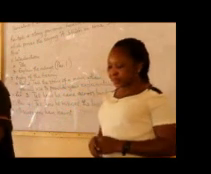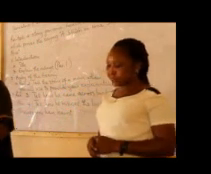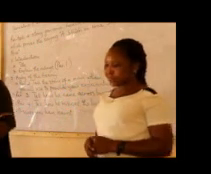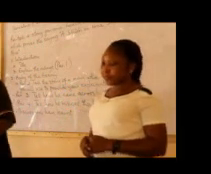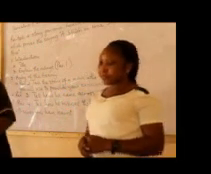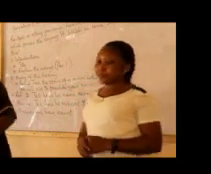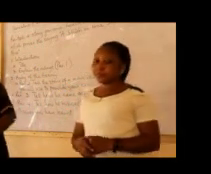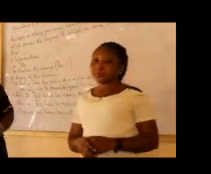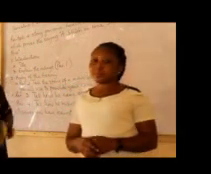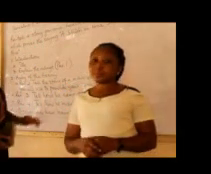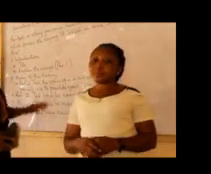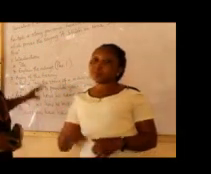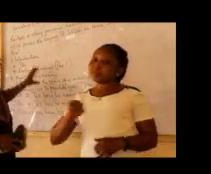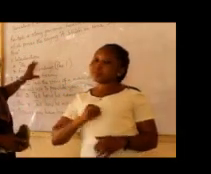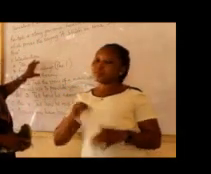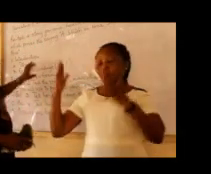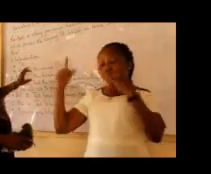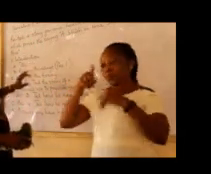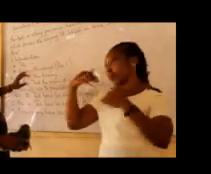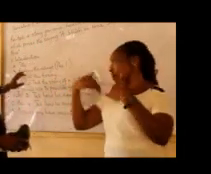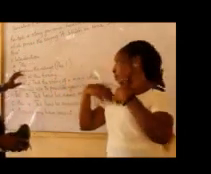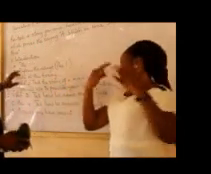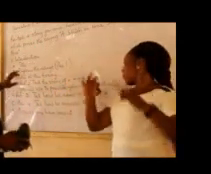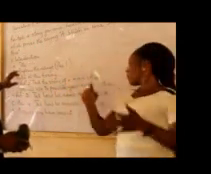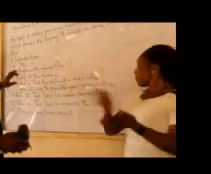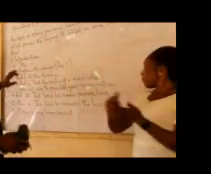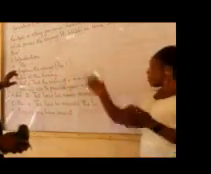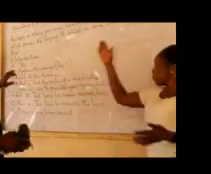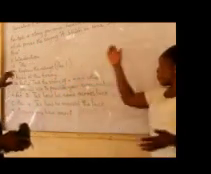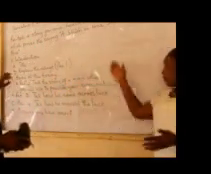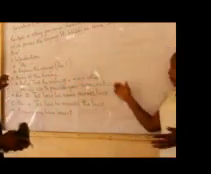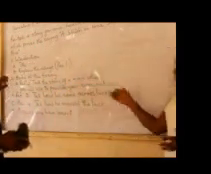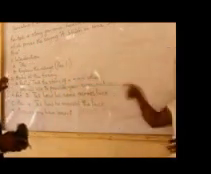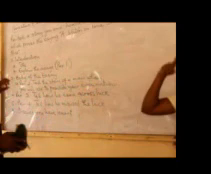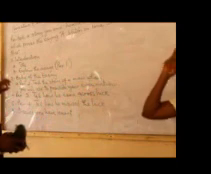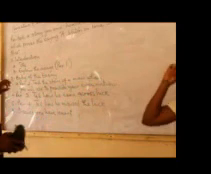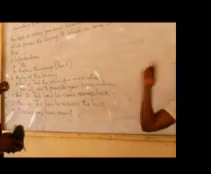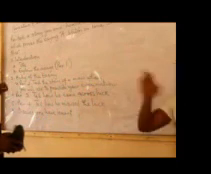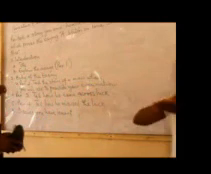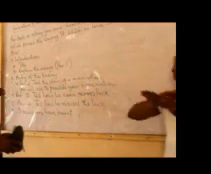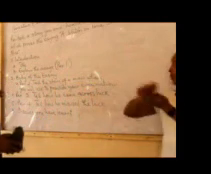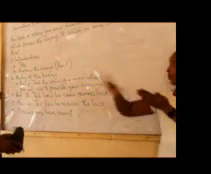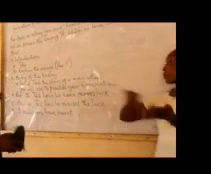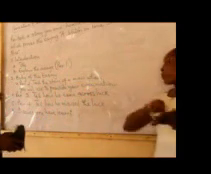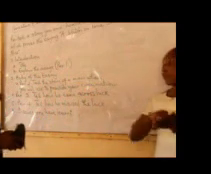I hope you have taken down this, because I'm going to clean it